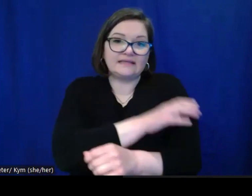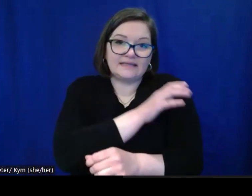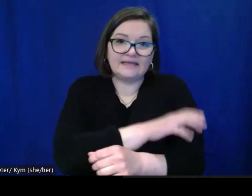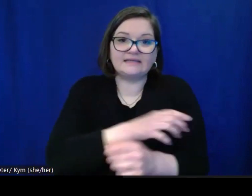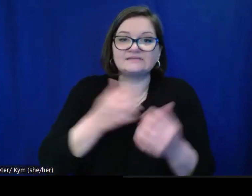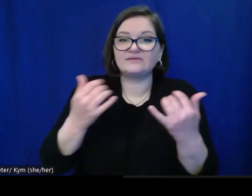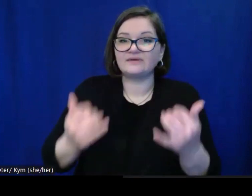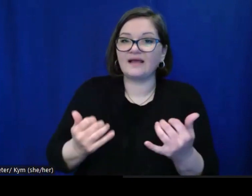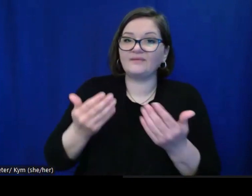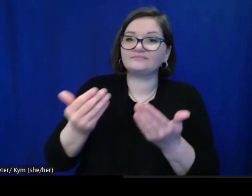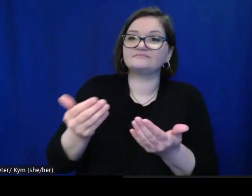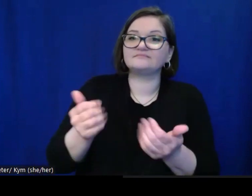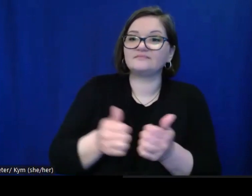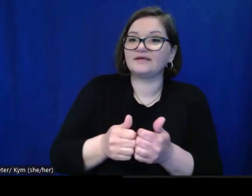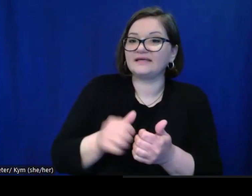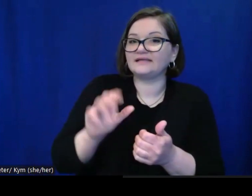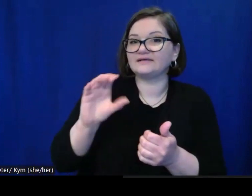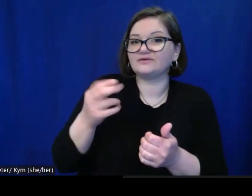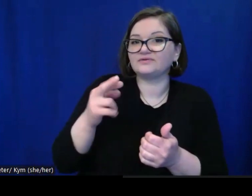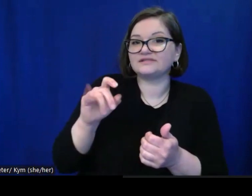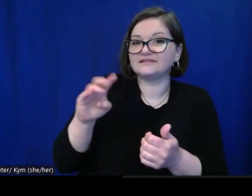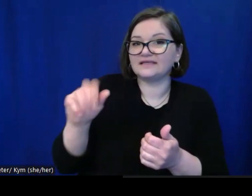Good